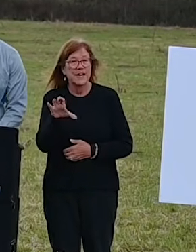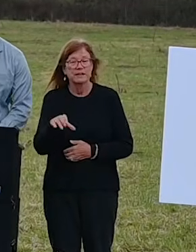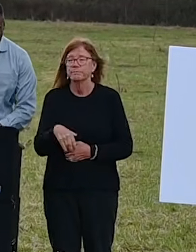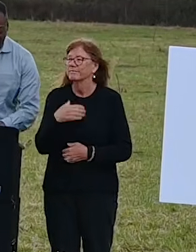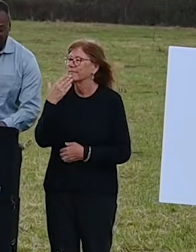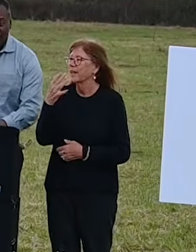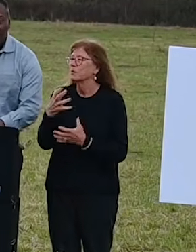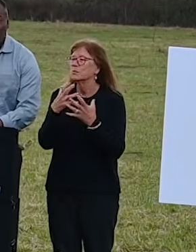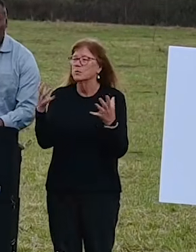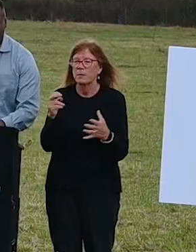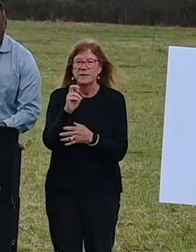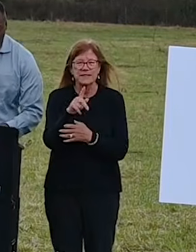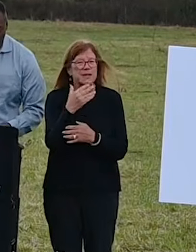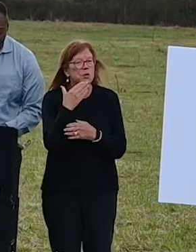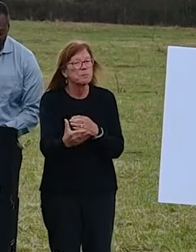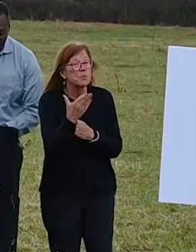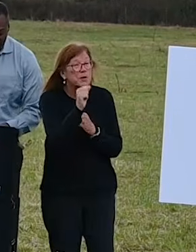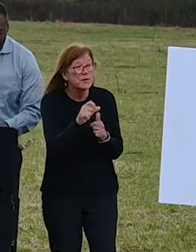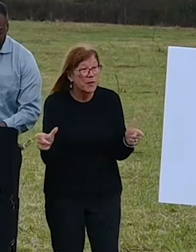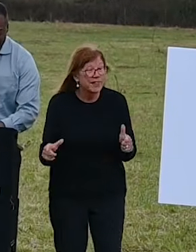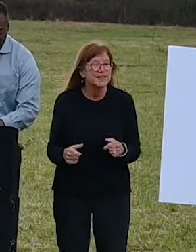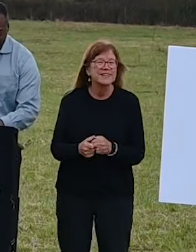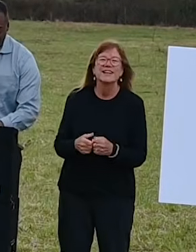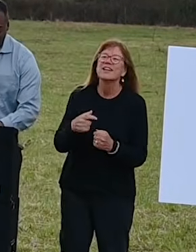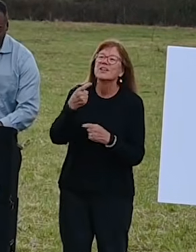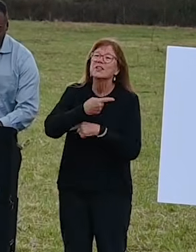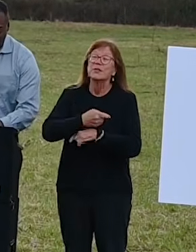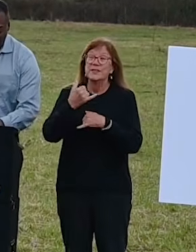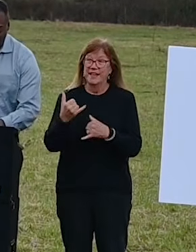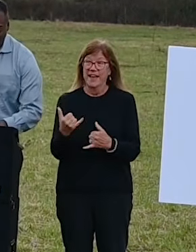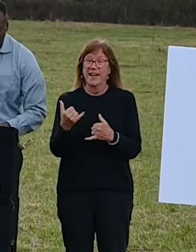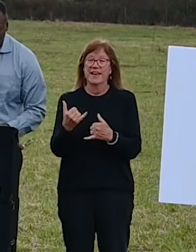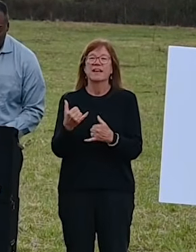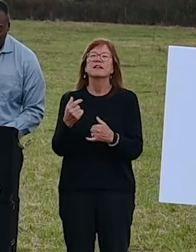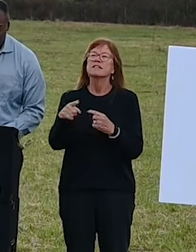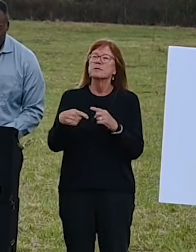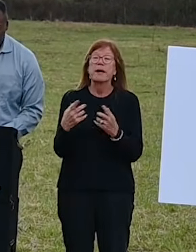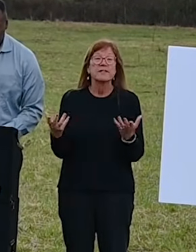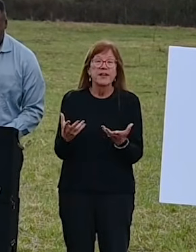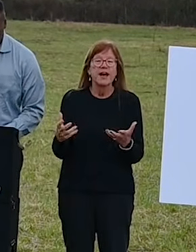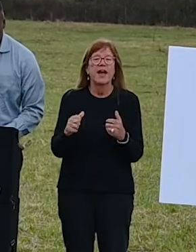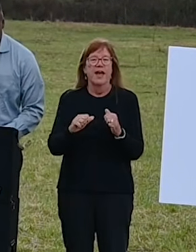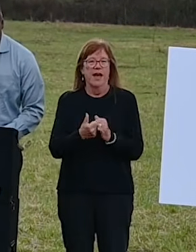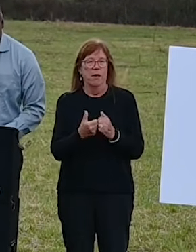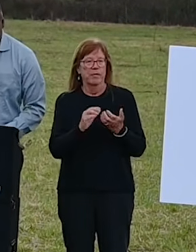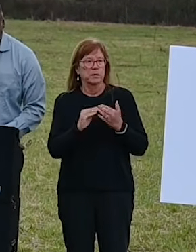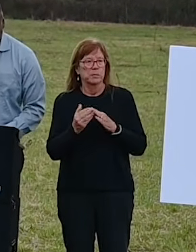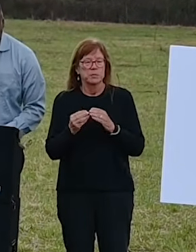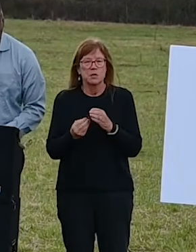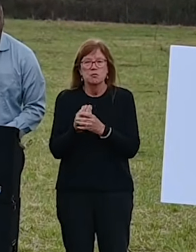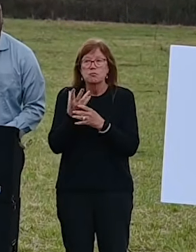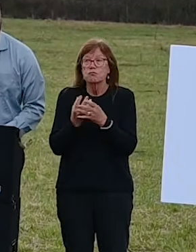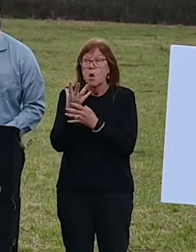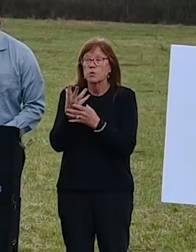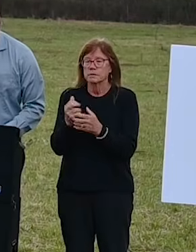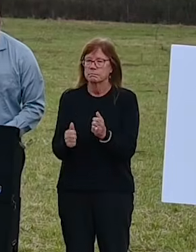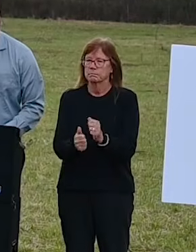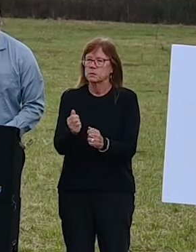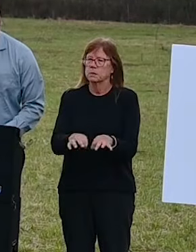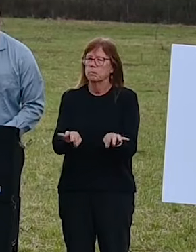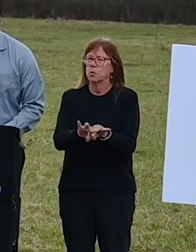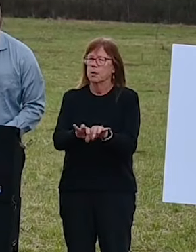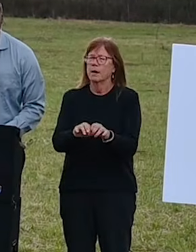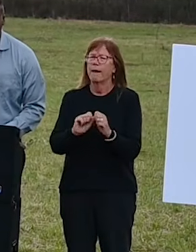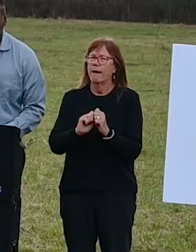Thank you so much, Nick, and good morning, everyone. Today is about how a community grows, and more importantly, how